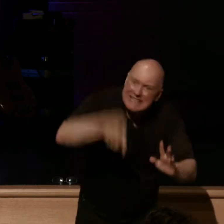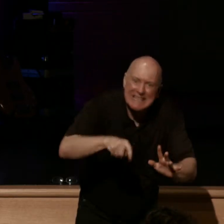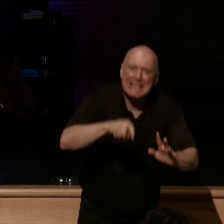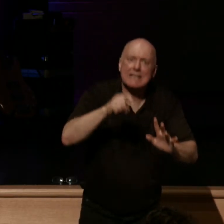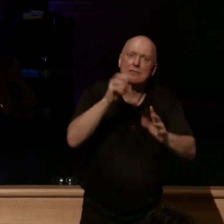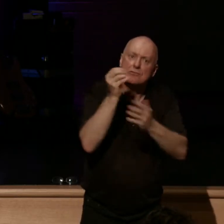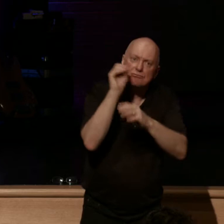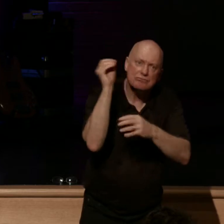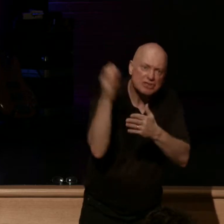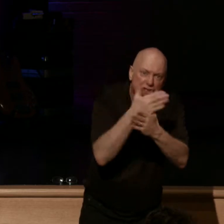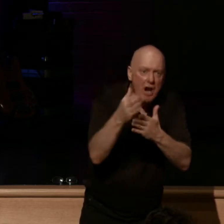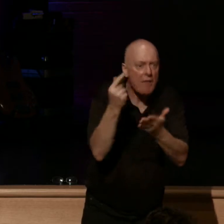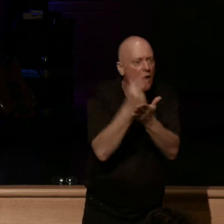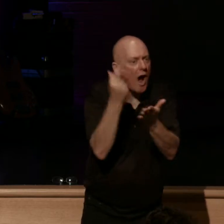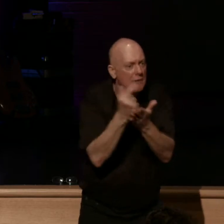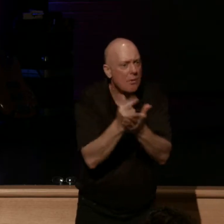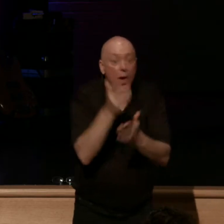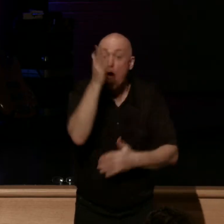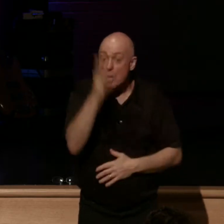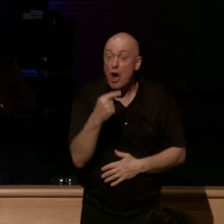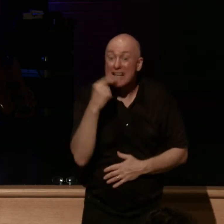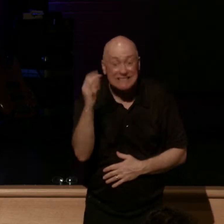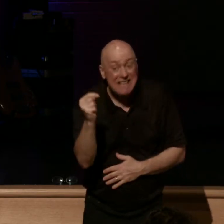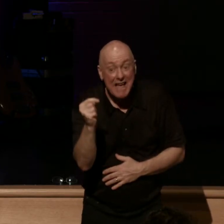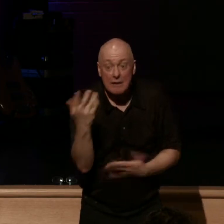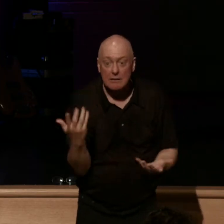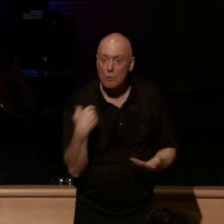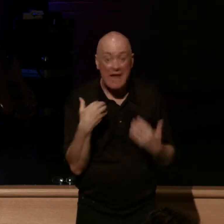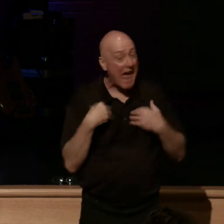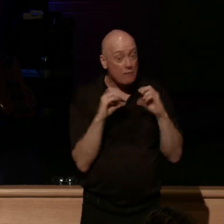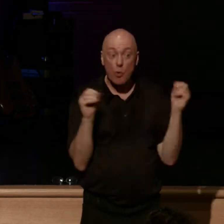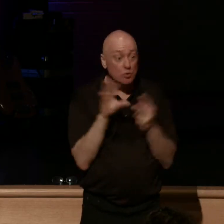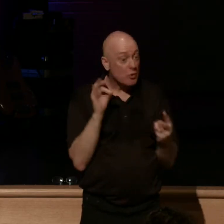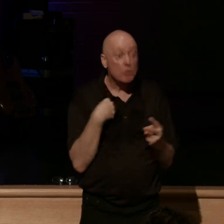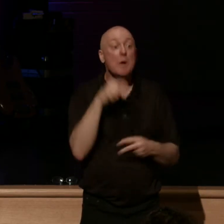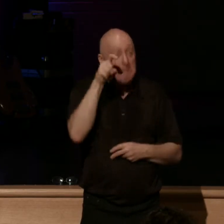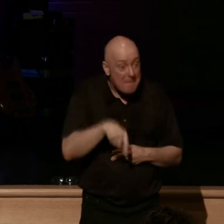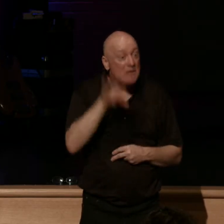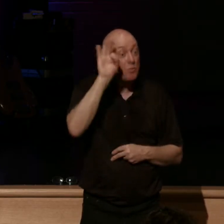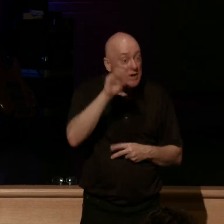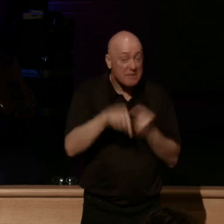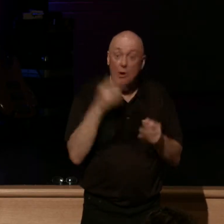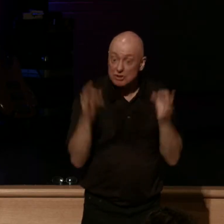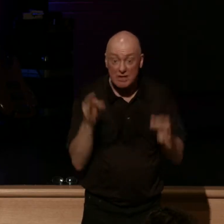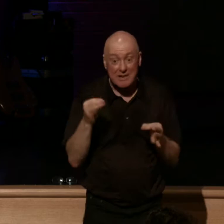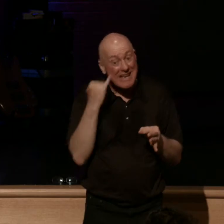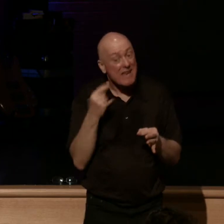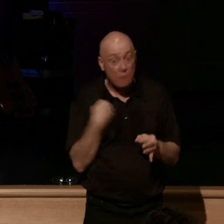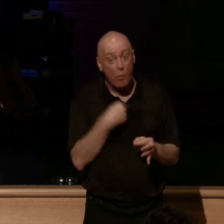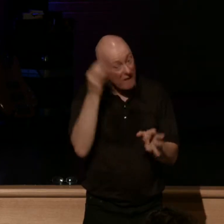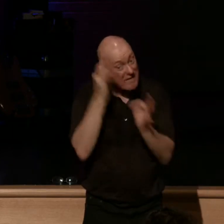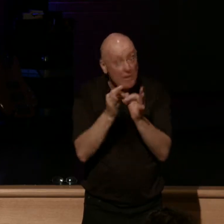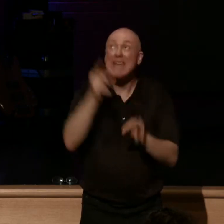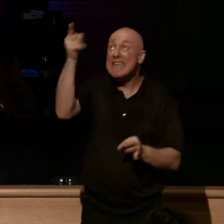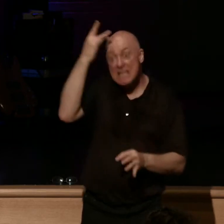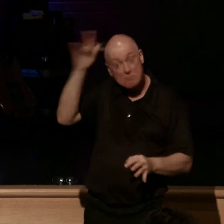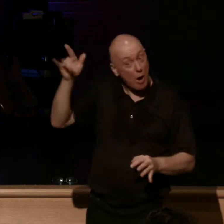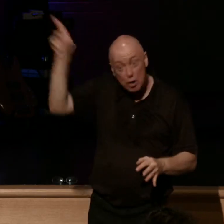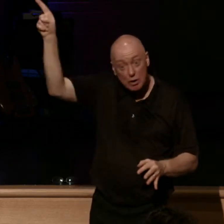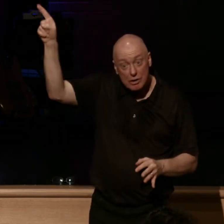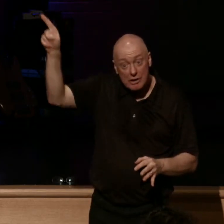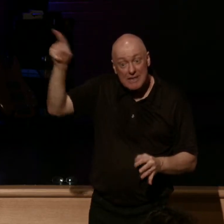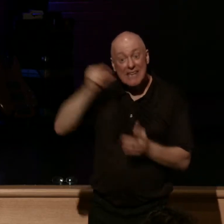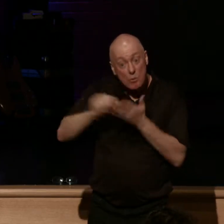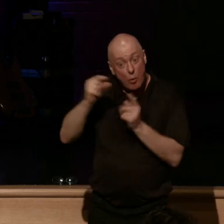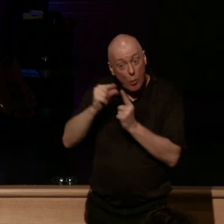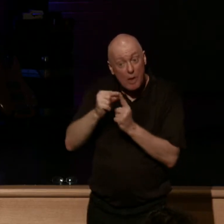See what's happening right here? Now, God said it, so therefore we don't have a choice. We must preach it. If we're faithful to the Lord, he's smarter than us. He wrote his word.